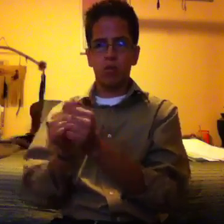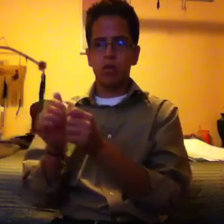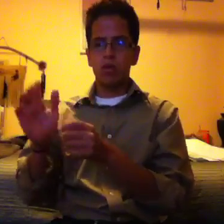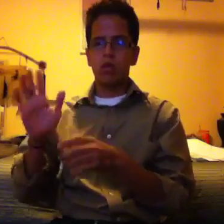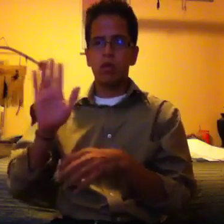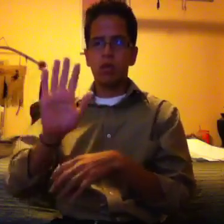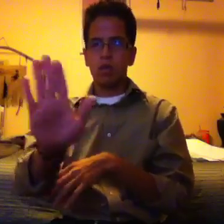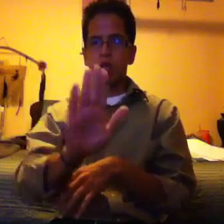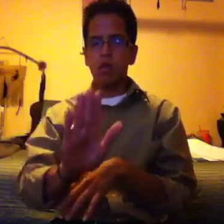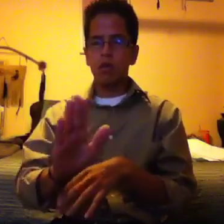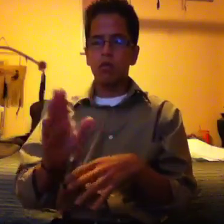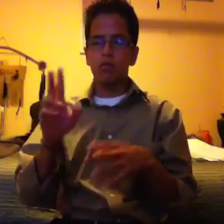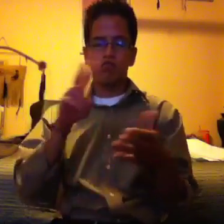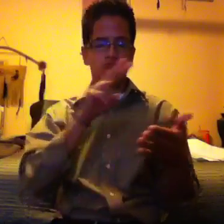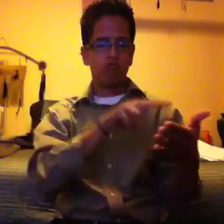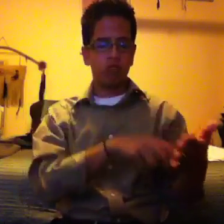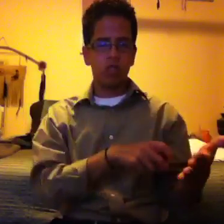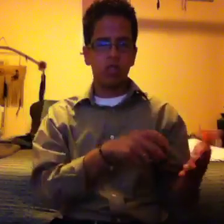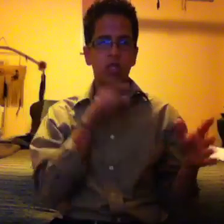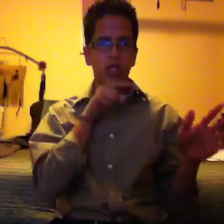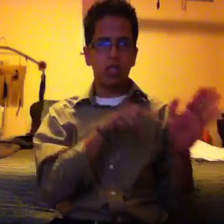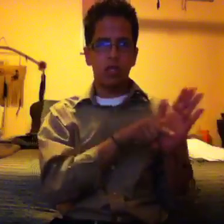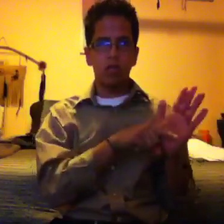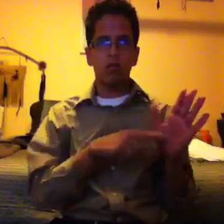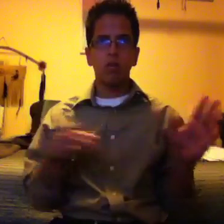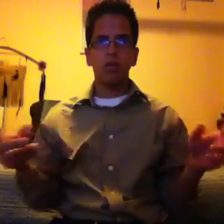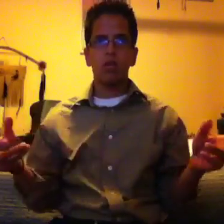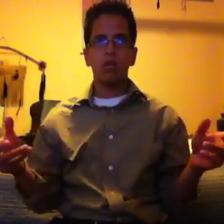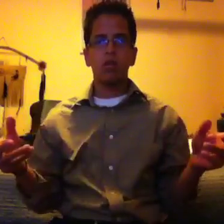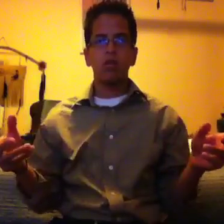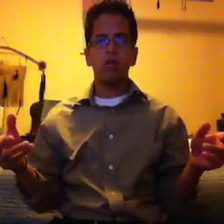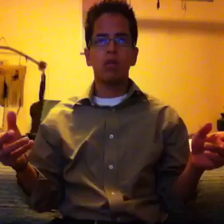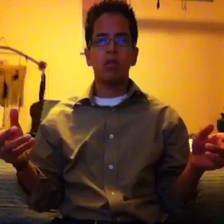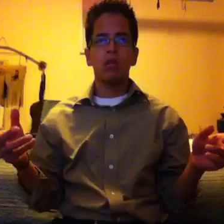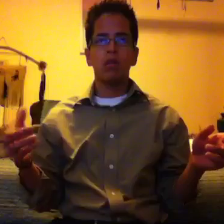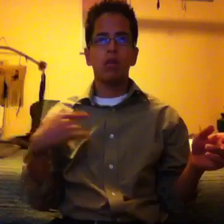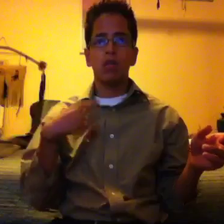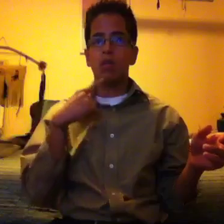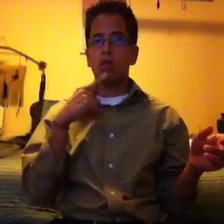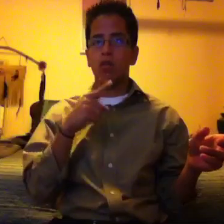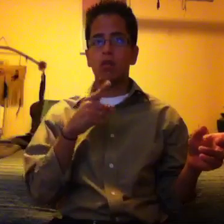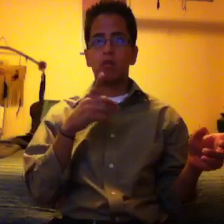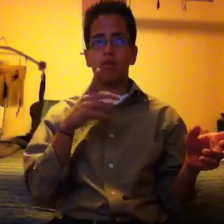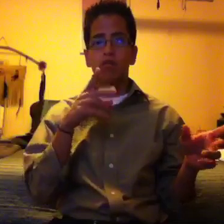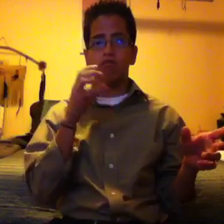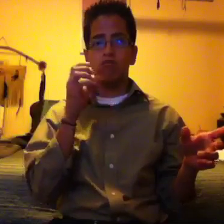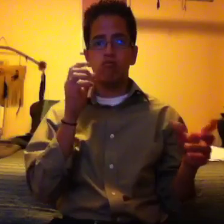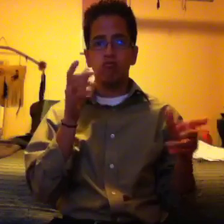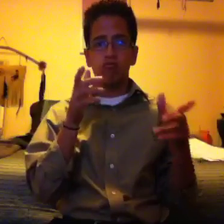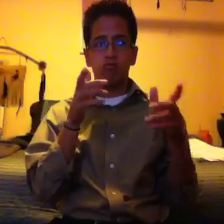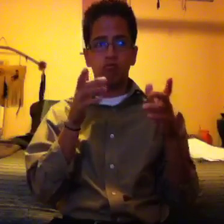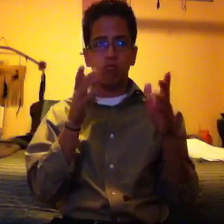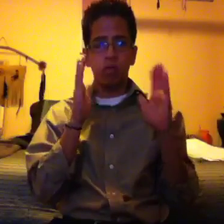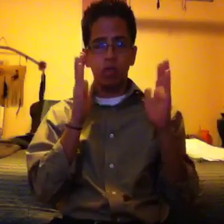look for an issue that came up in the reading that we were doing, so that they're getting exposure to the textbook writing and